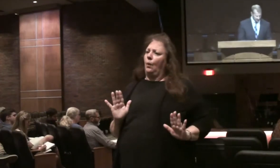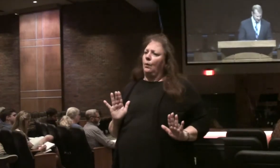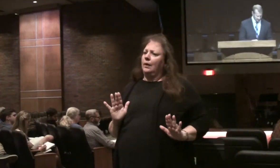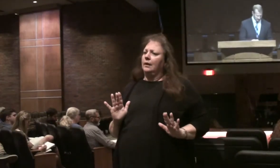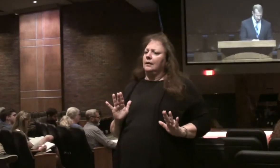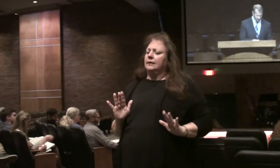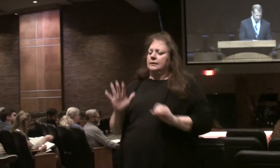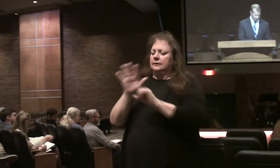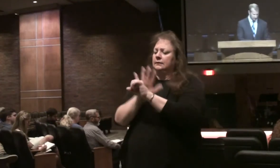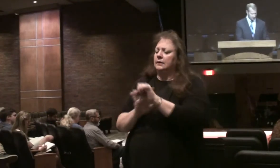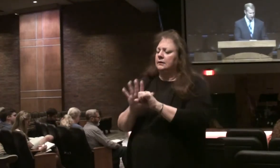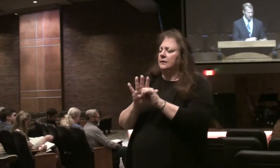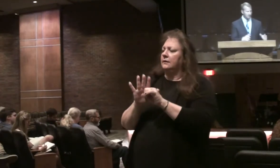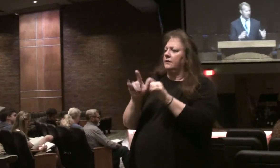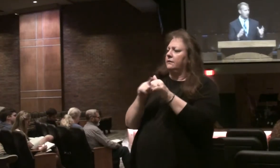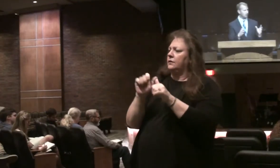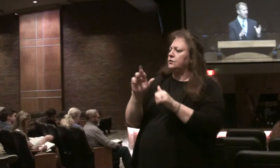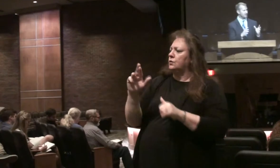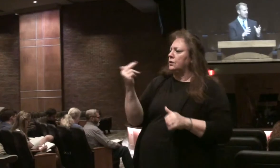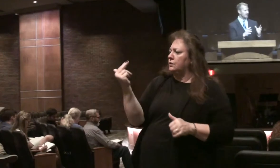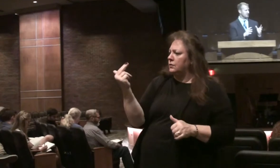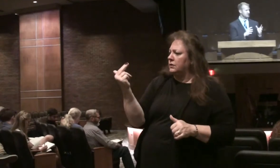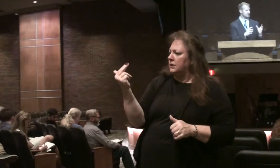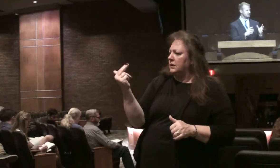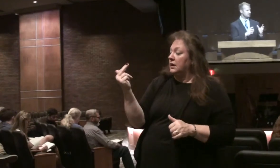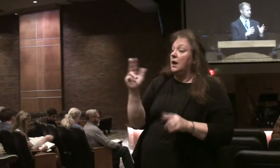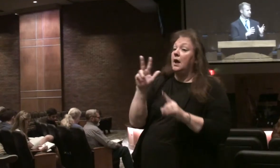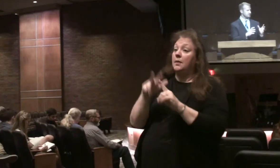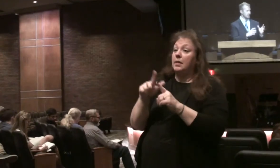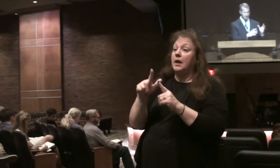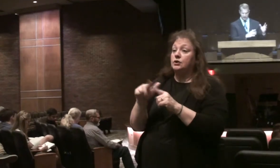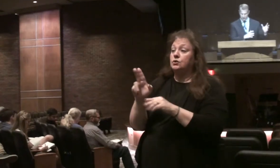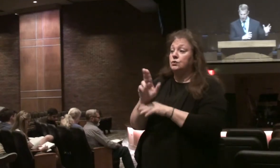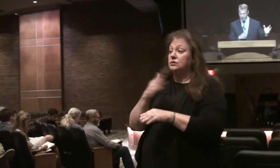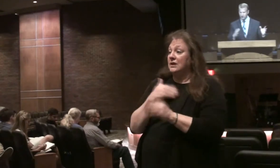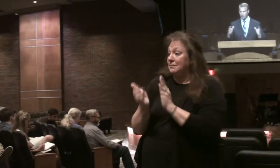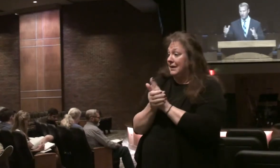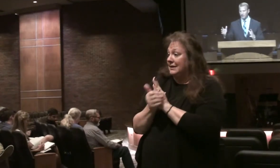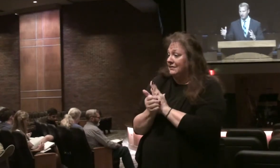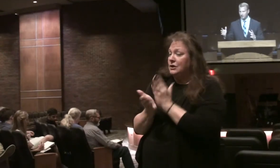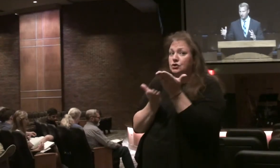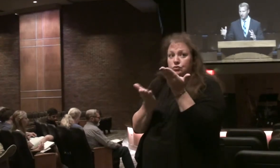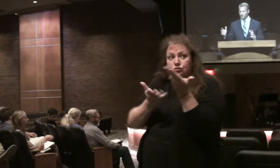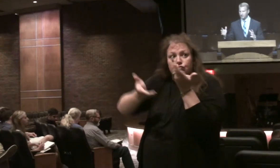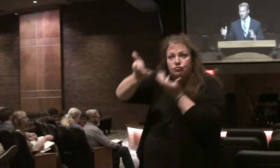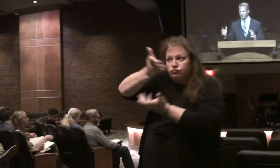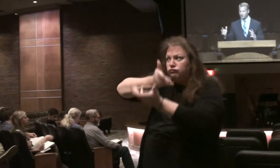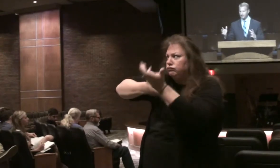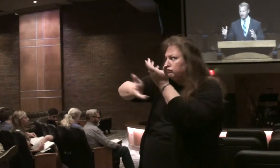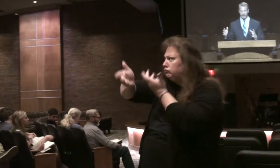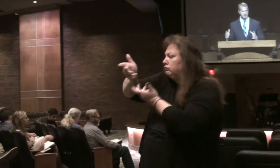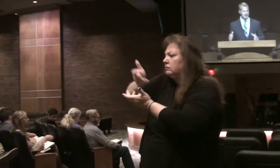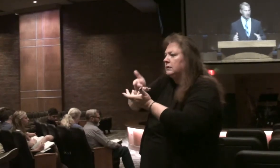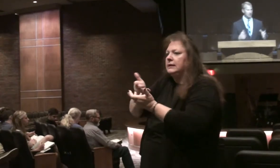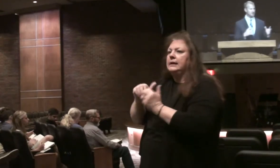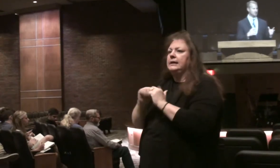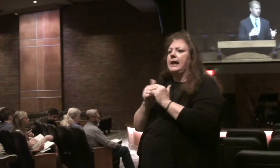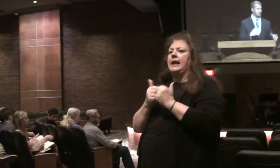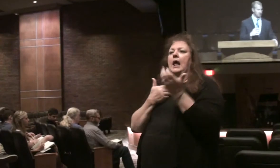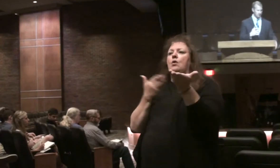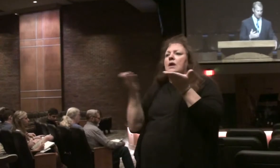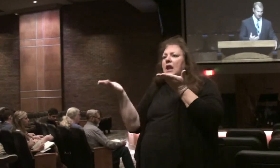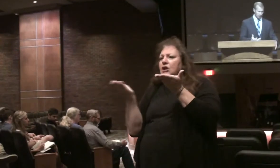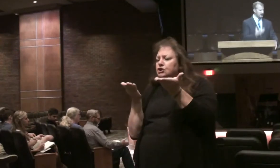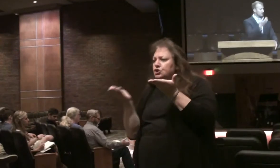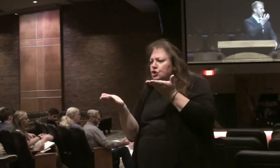direct context of 1 Corinthians 13, applied to the gifts. In our service for one another. Not just how can I